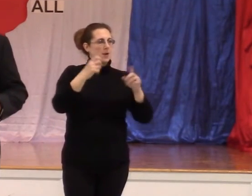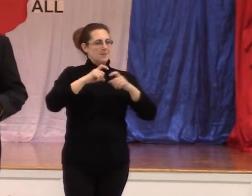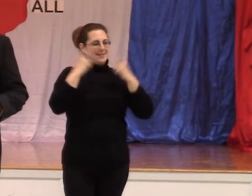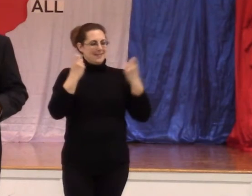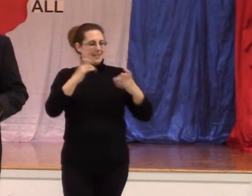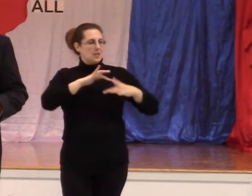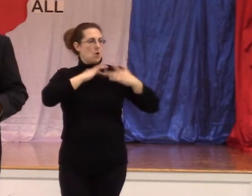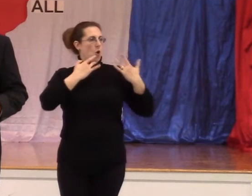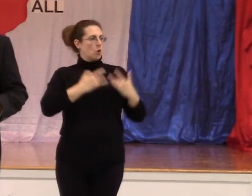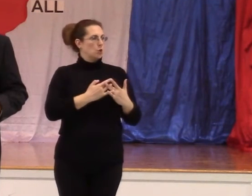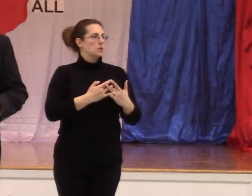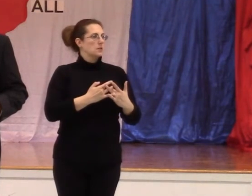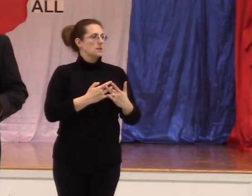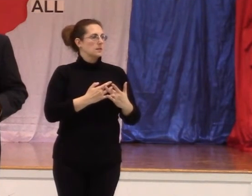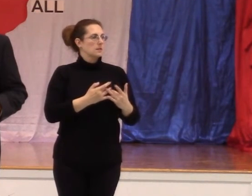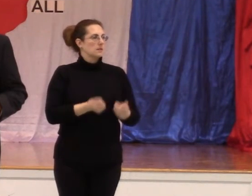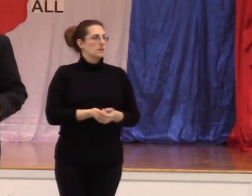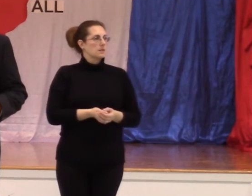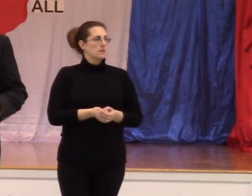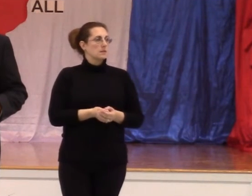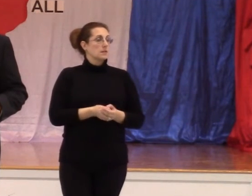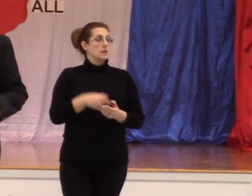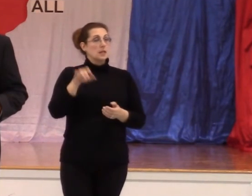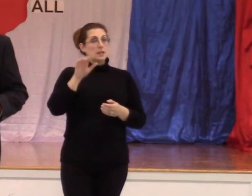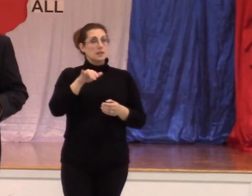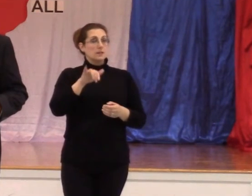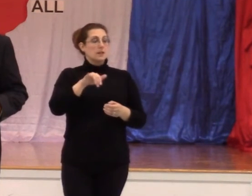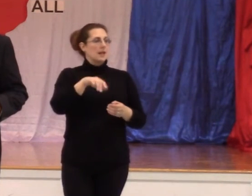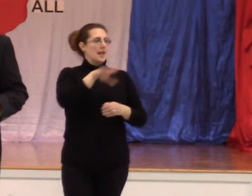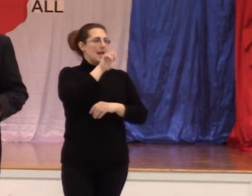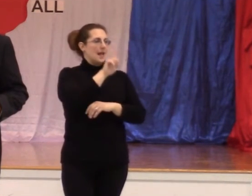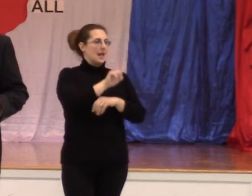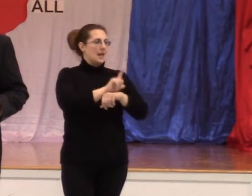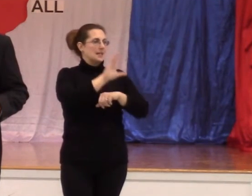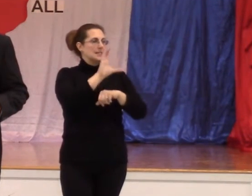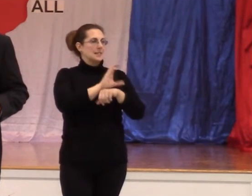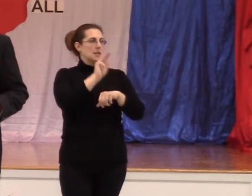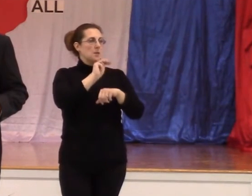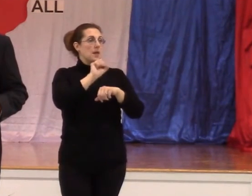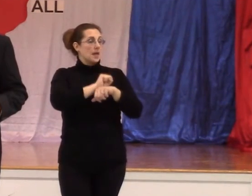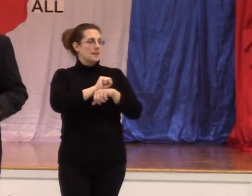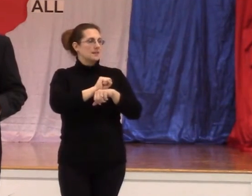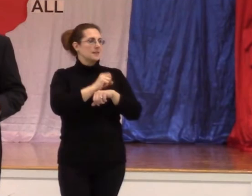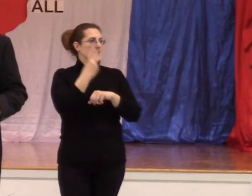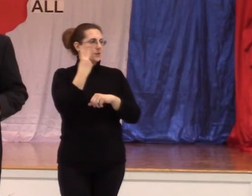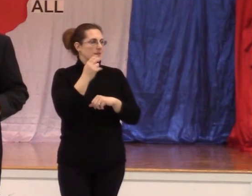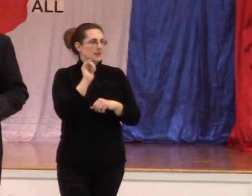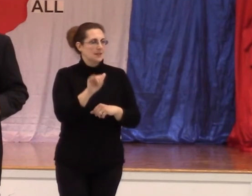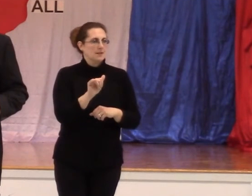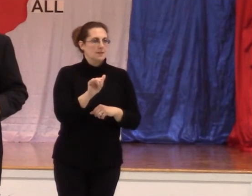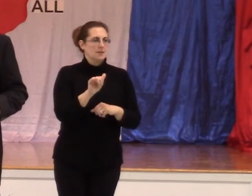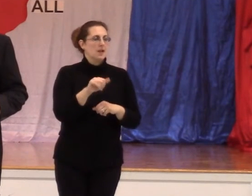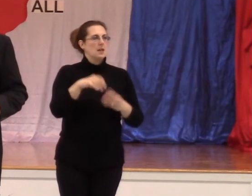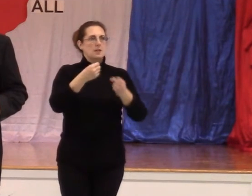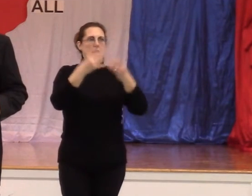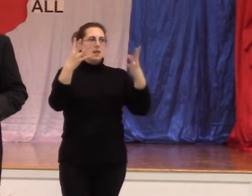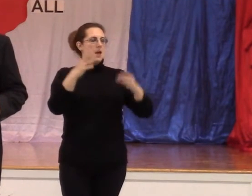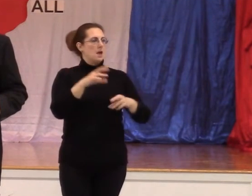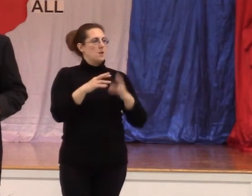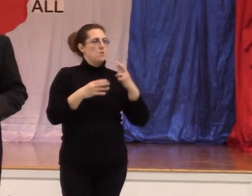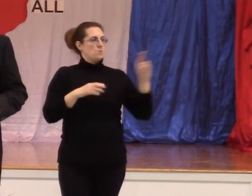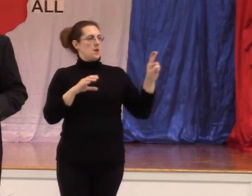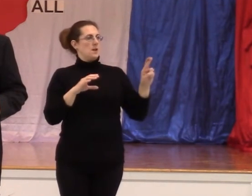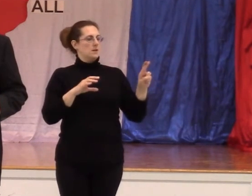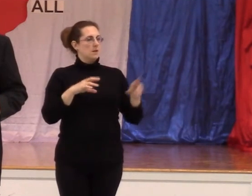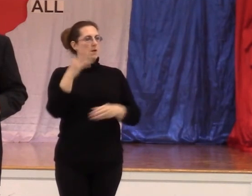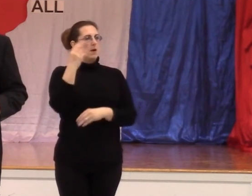heart. And so even in the LCMS, we'll see that there is a lot of radical Reformation going